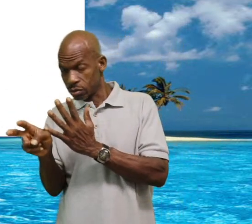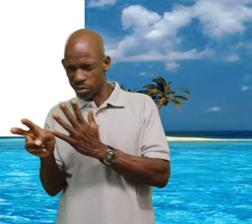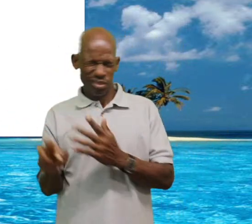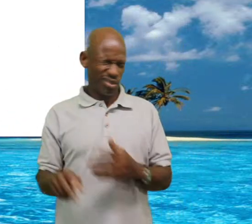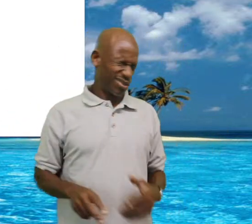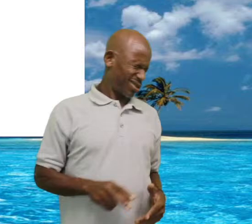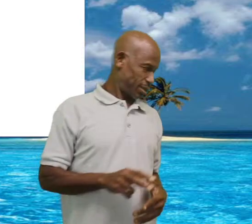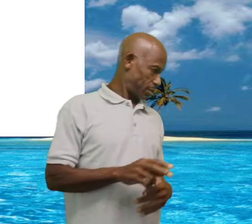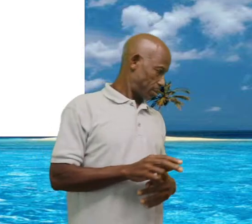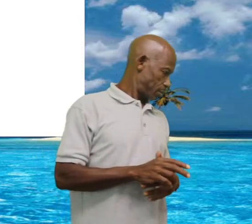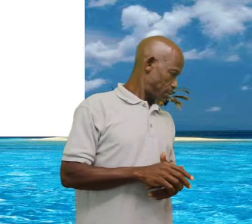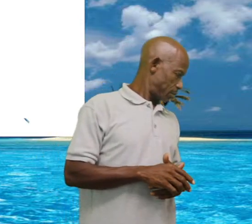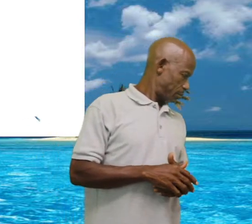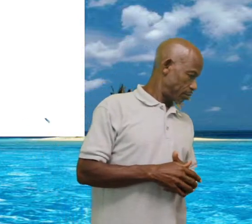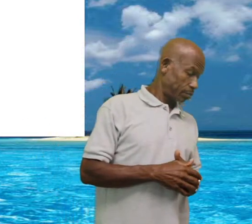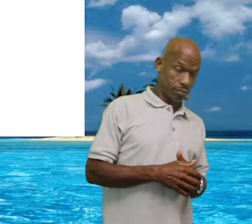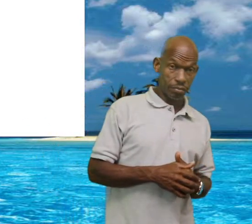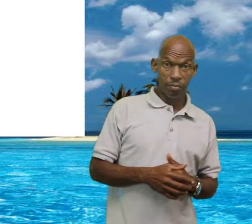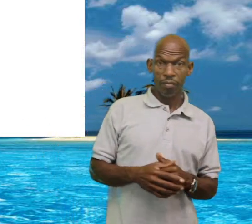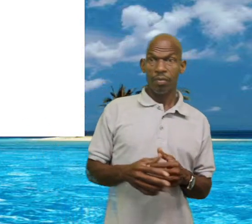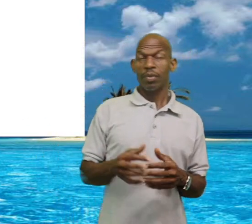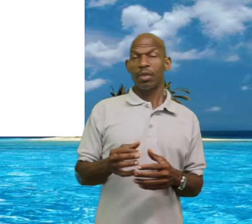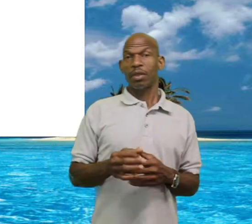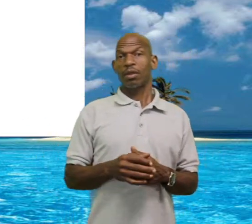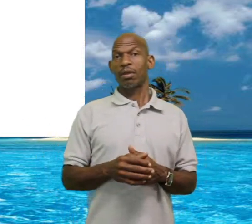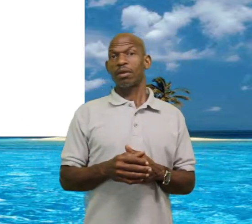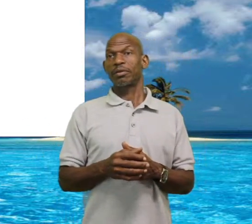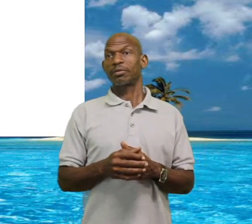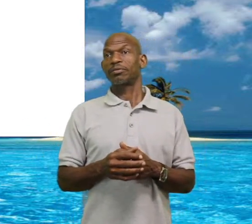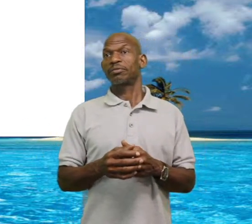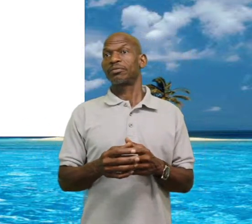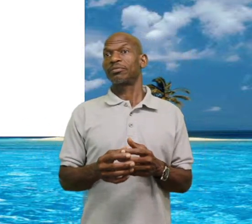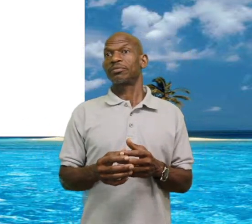has at the beginning a vowel sound,